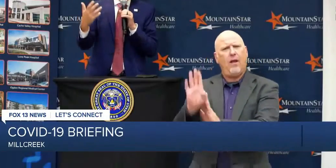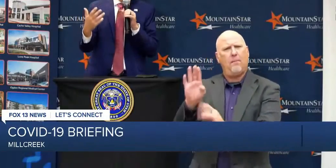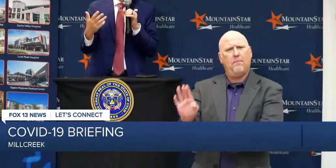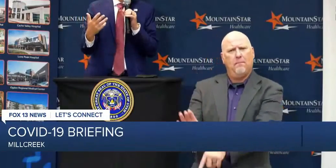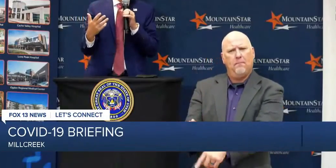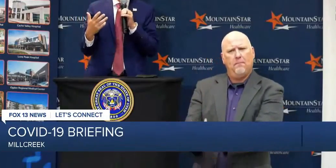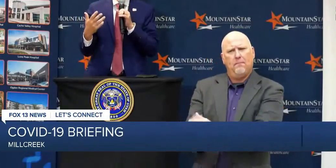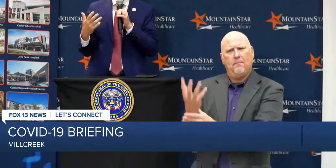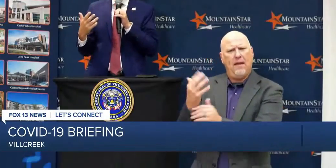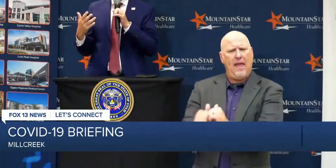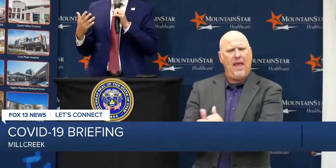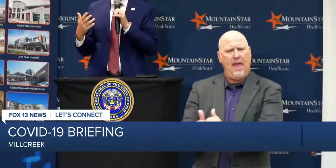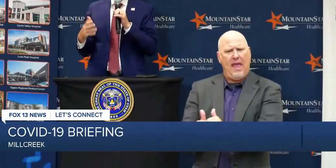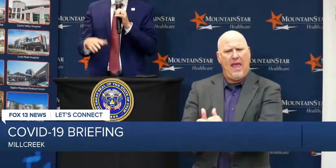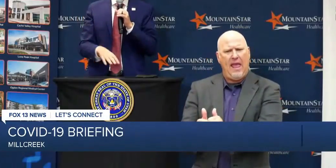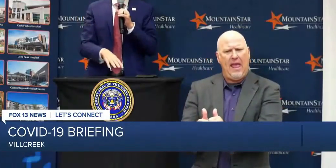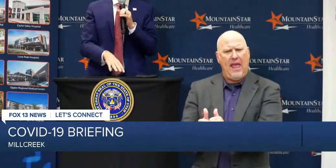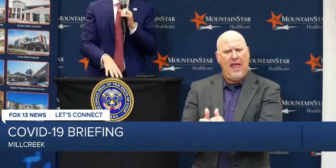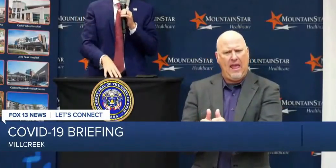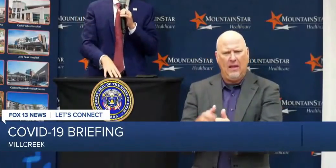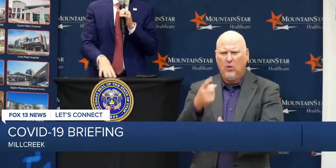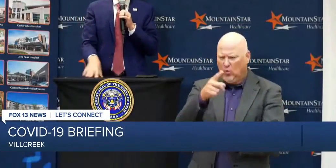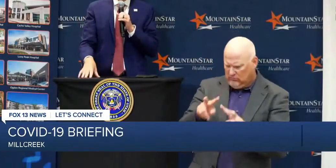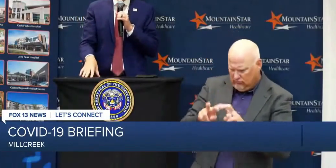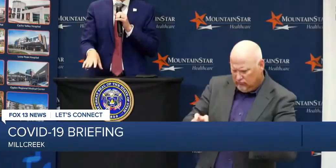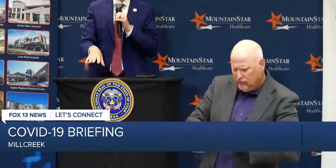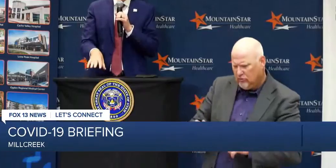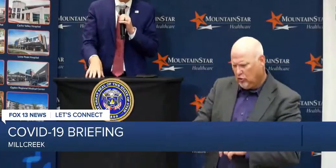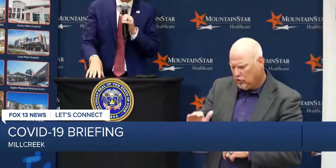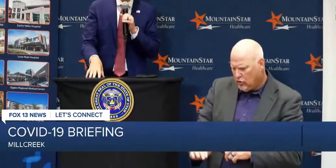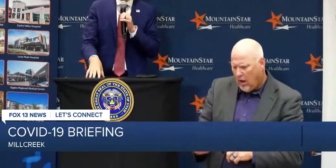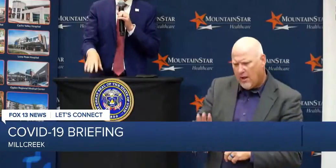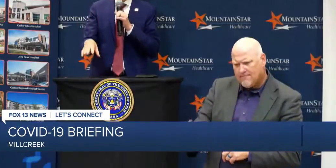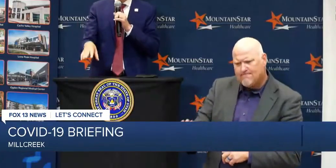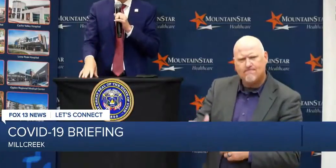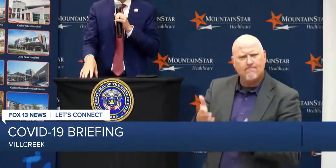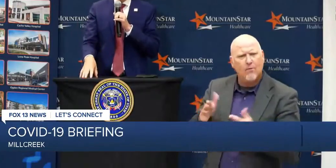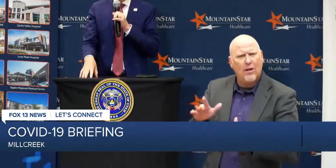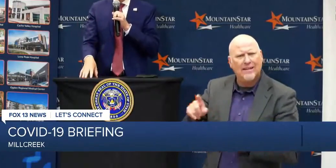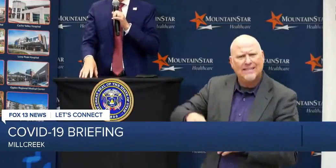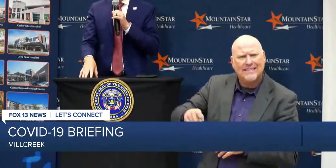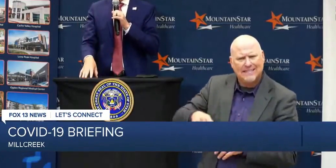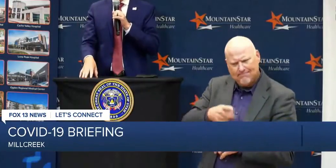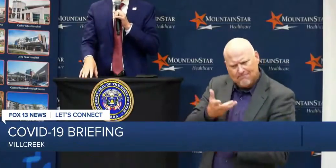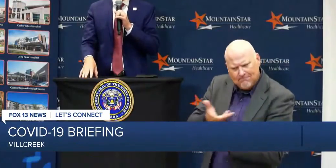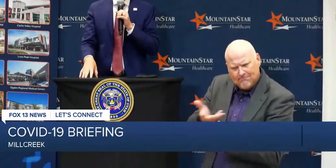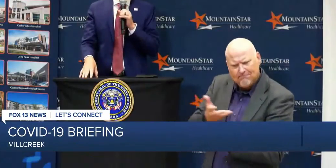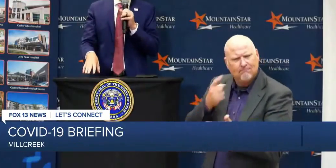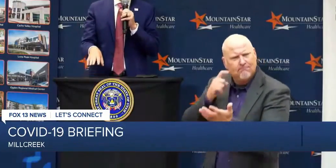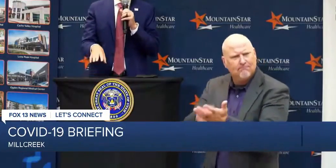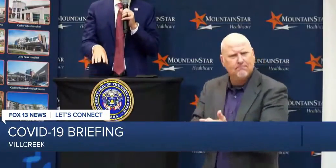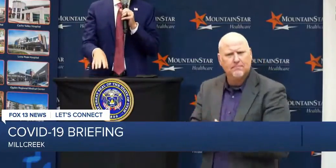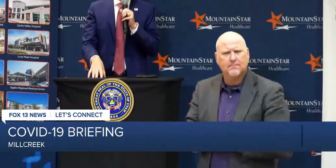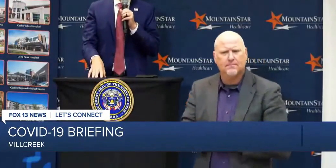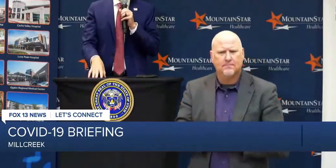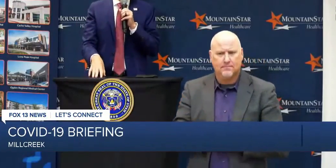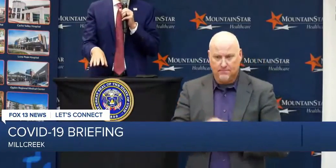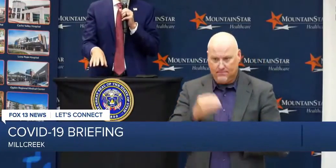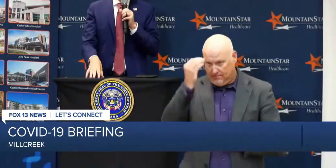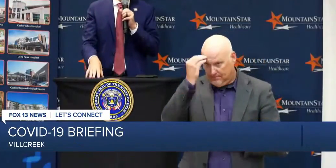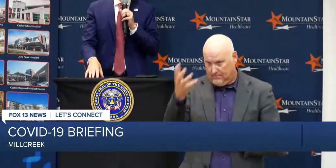read and verbalize? And we had 23,000 cases, 111 outbreaks, or